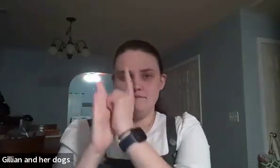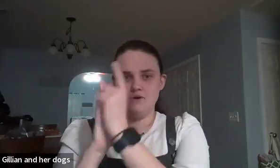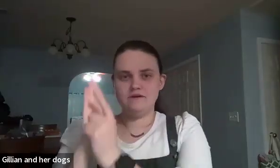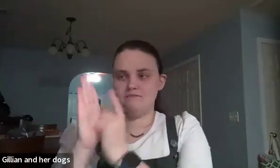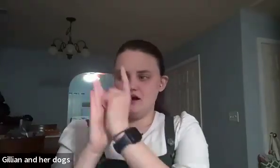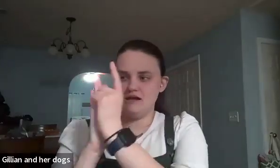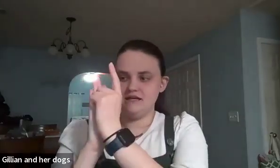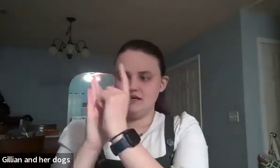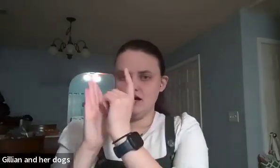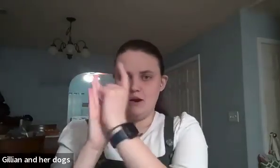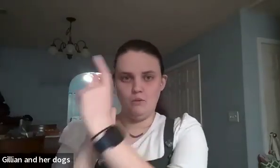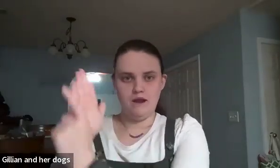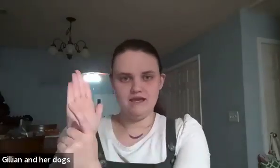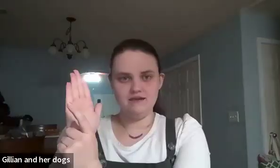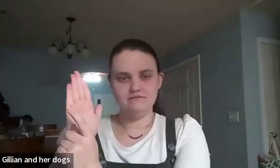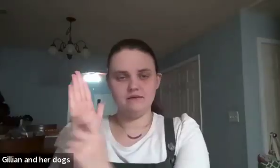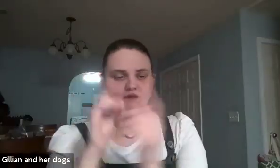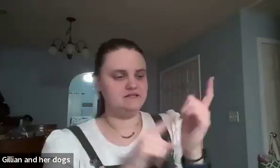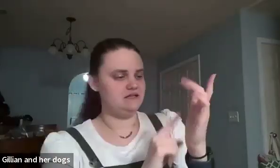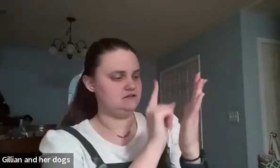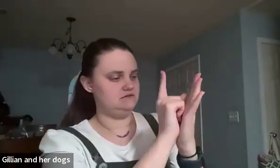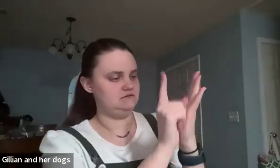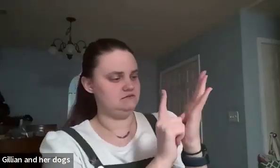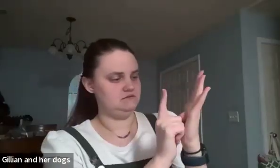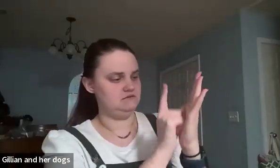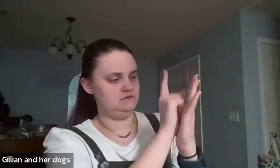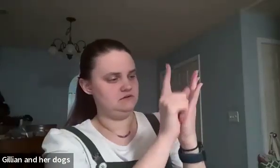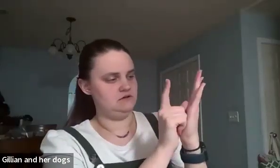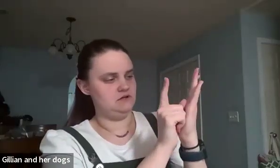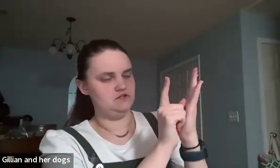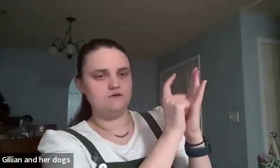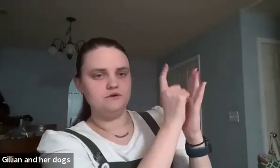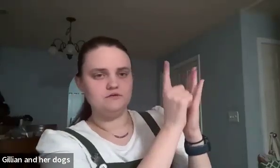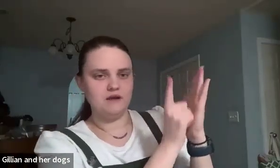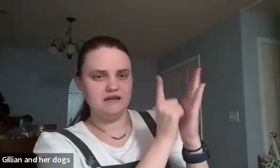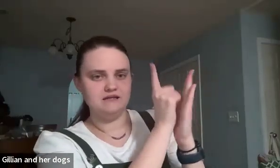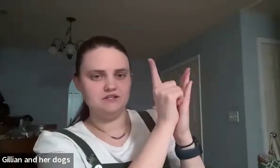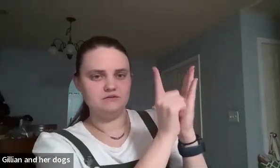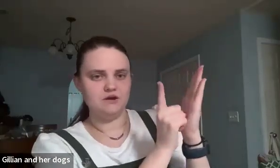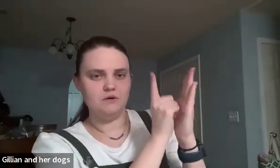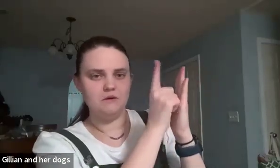I'm moving mine away, but I'm left-handed. So if you're right-handed, you would go